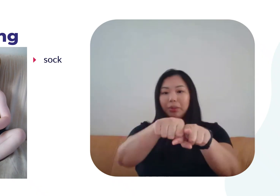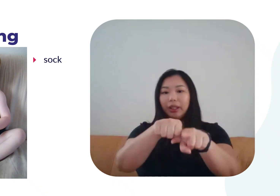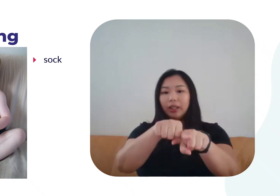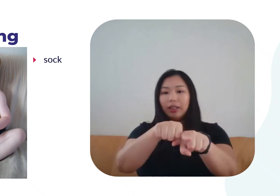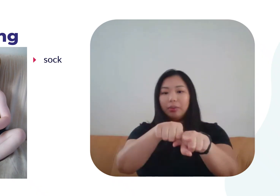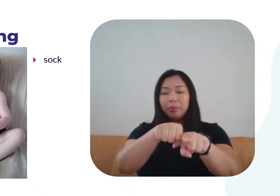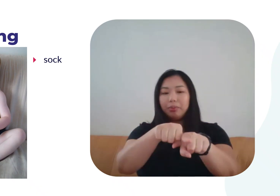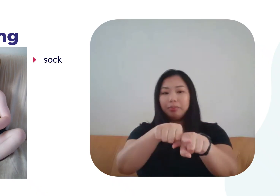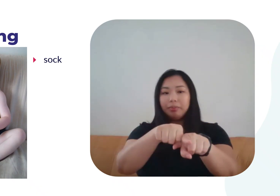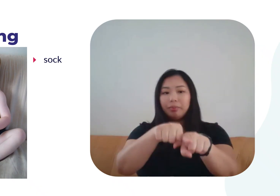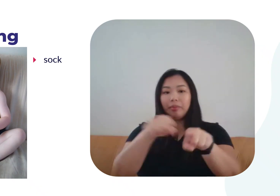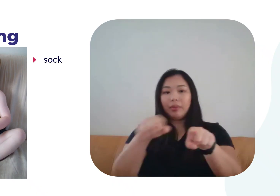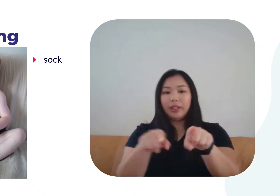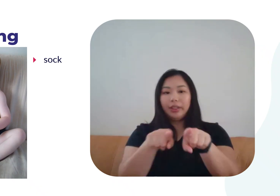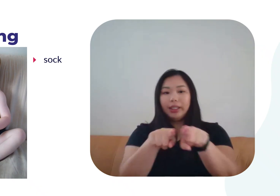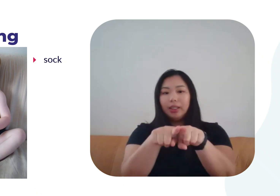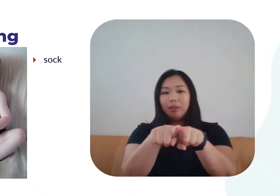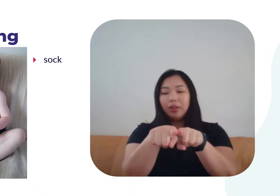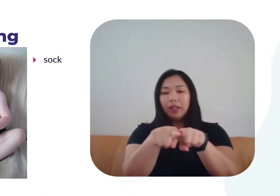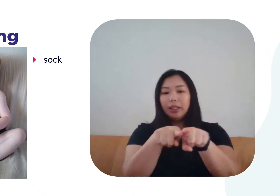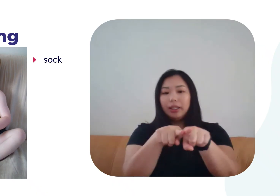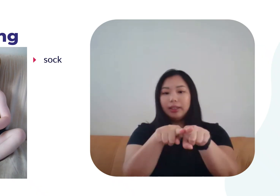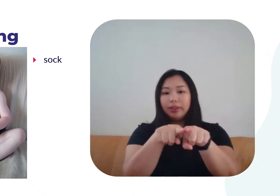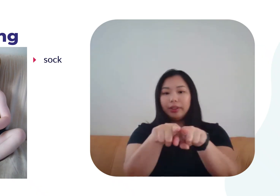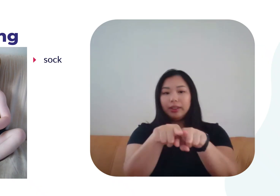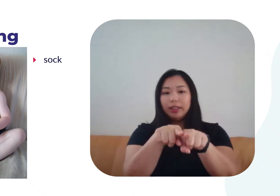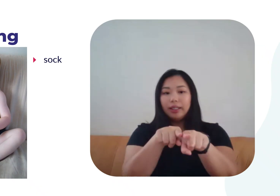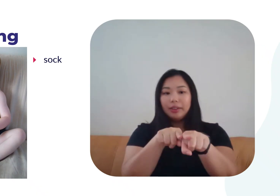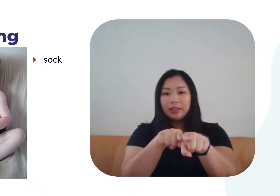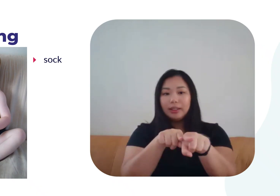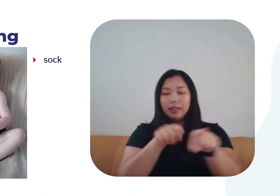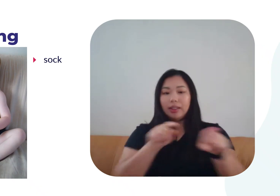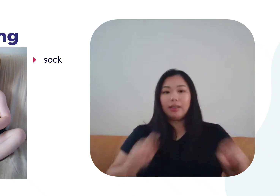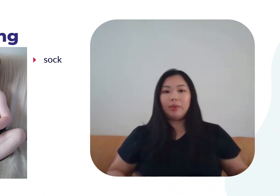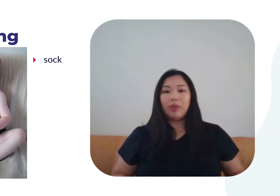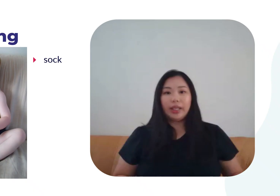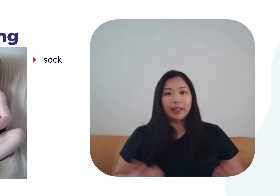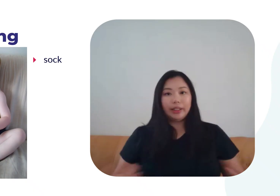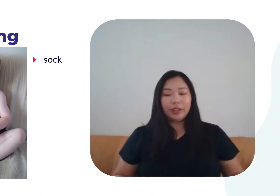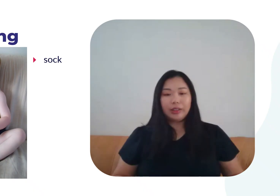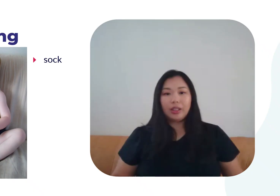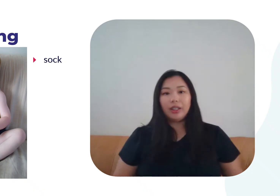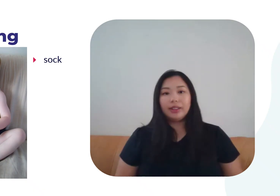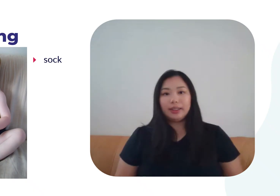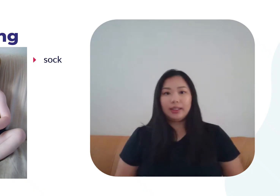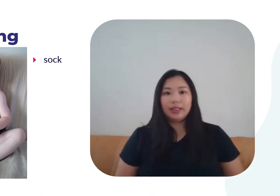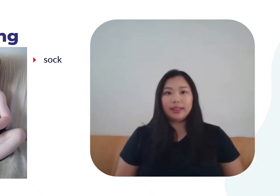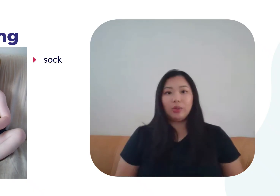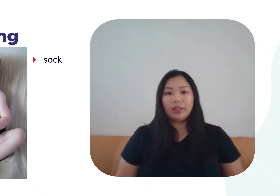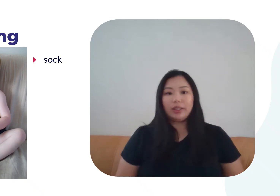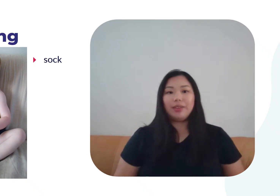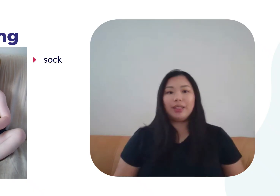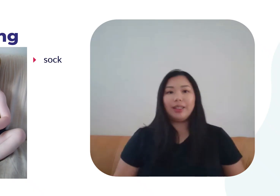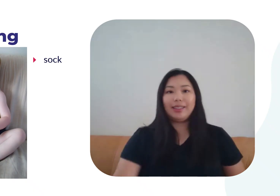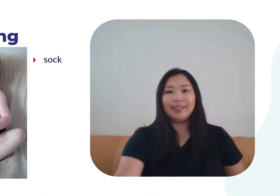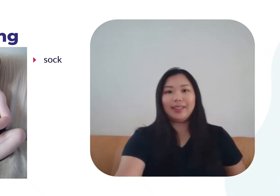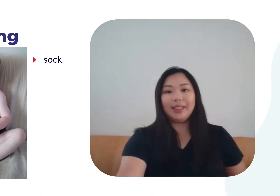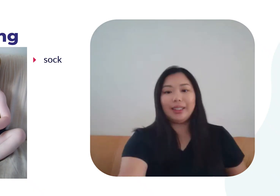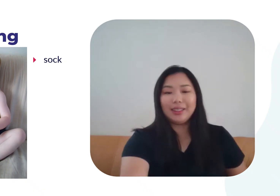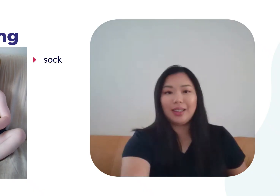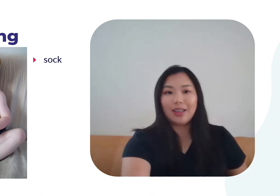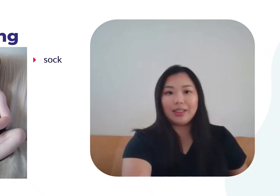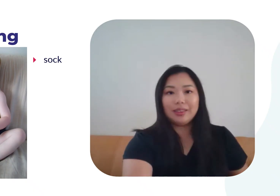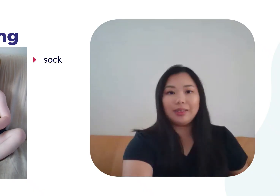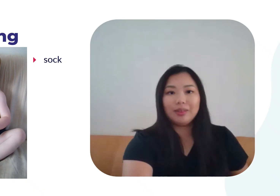and you bring up. Here he's got both index fingers out, but we can use the context and guess well enough that he's